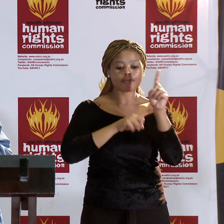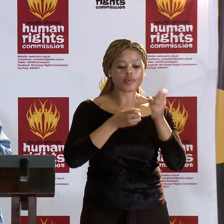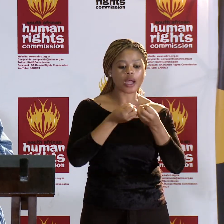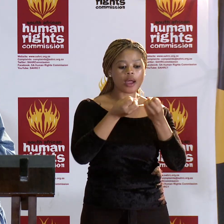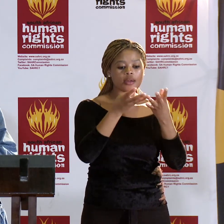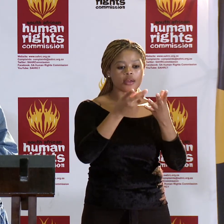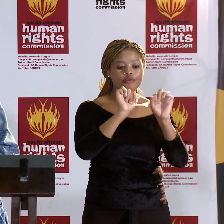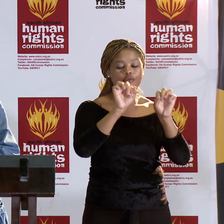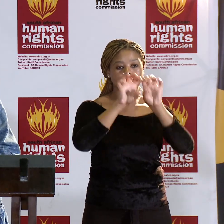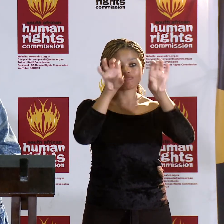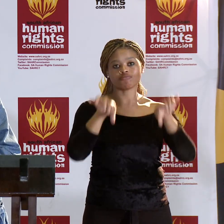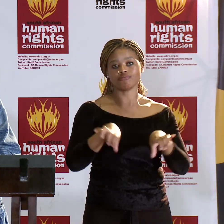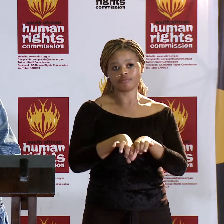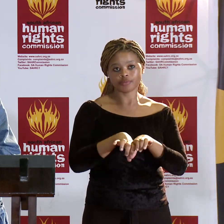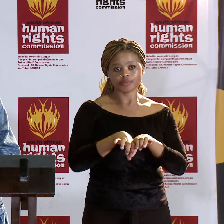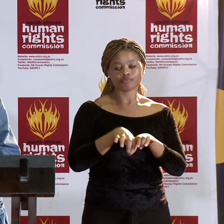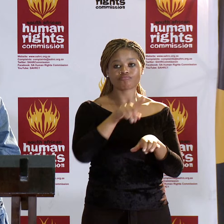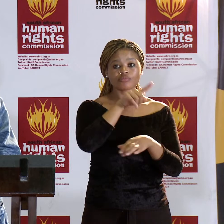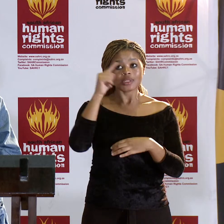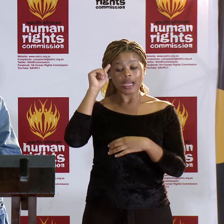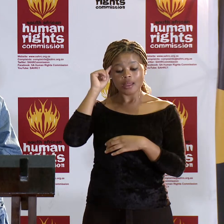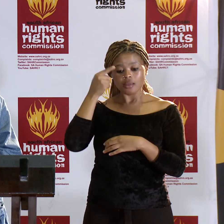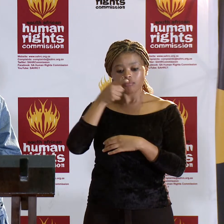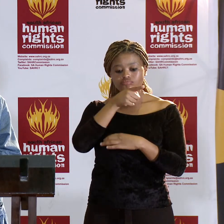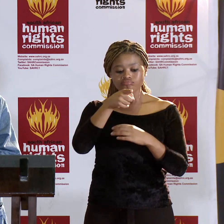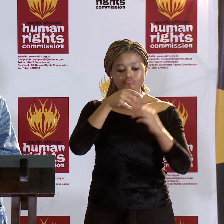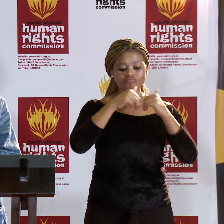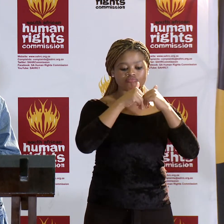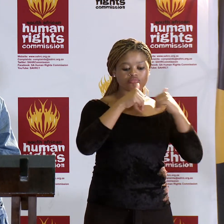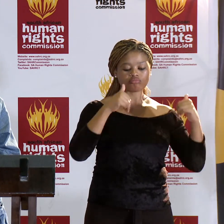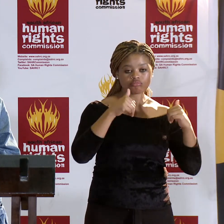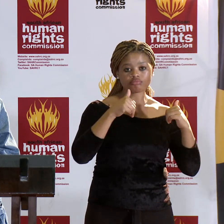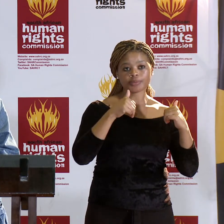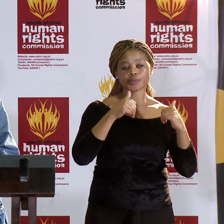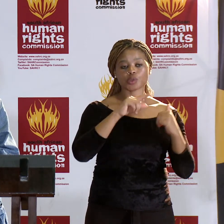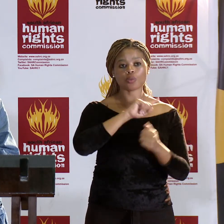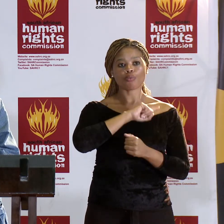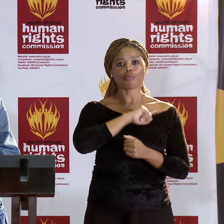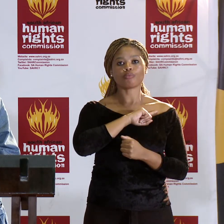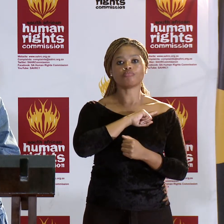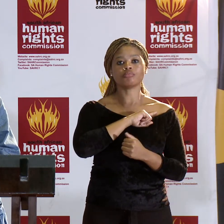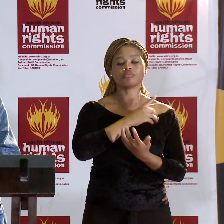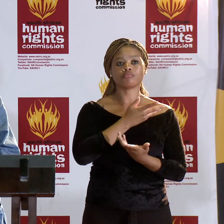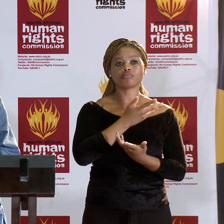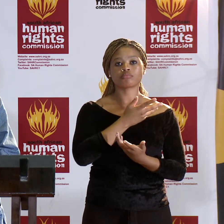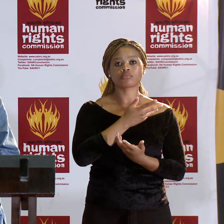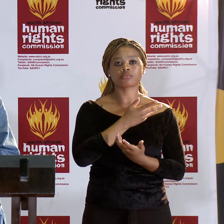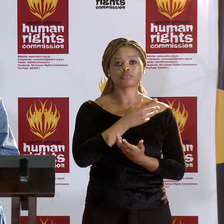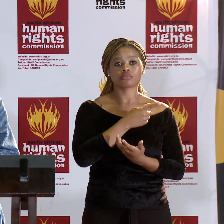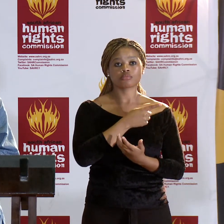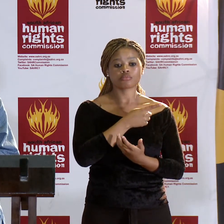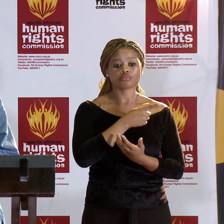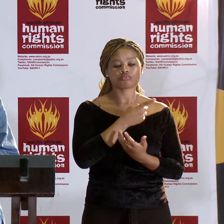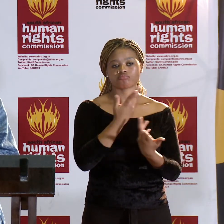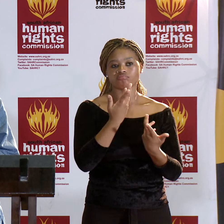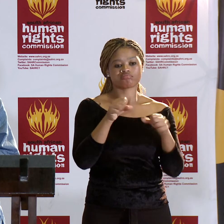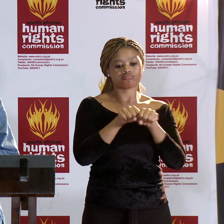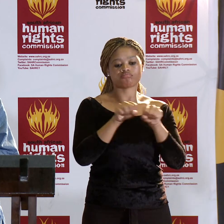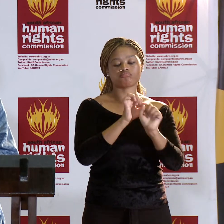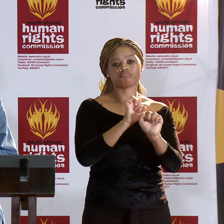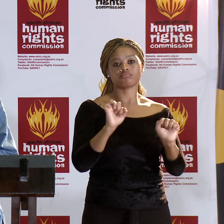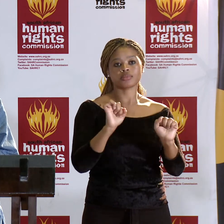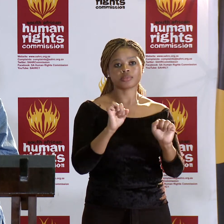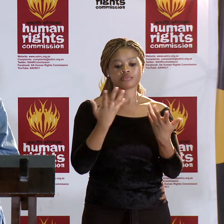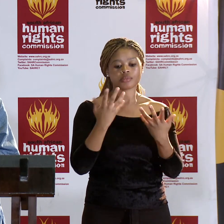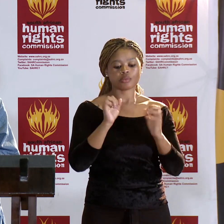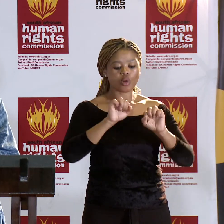your degree, and you think that they are discriminating against you because of your shoes.